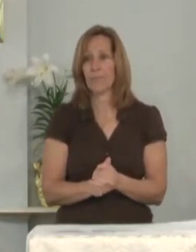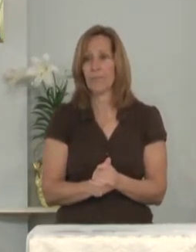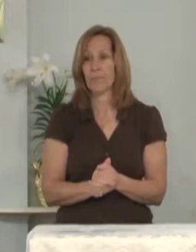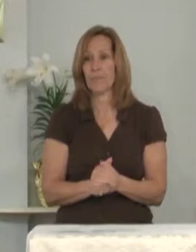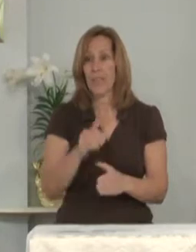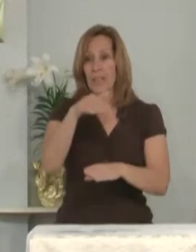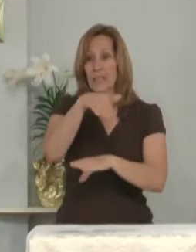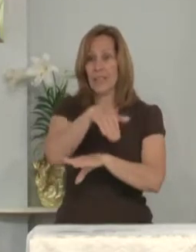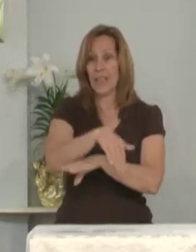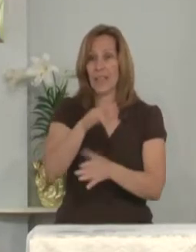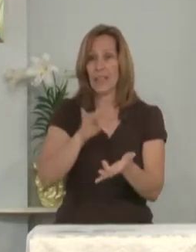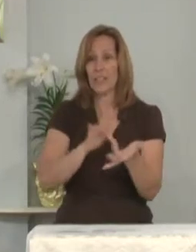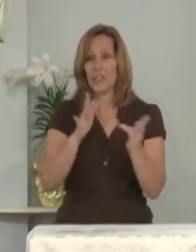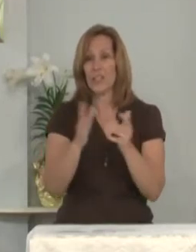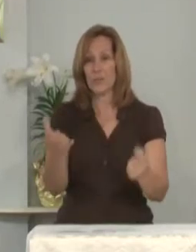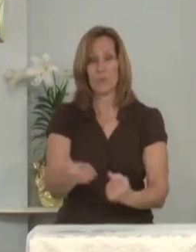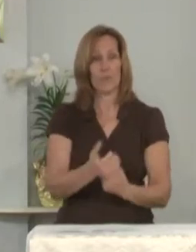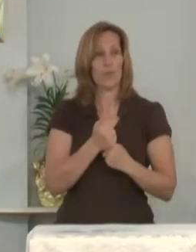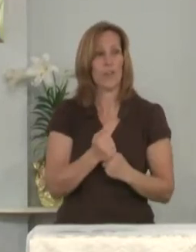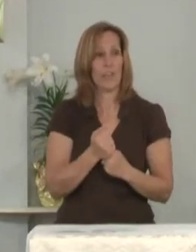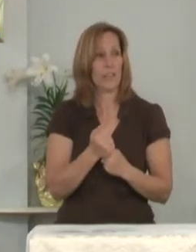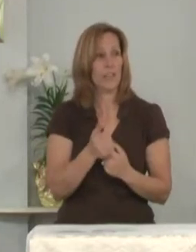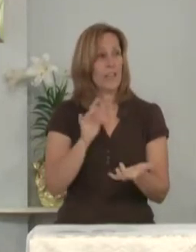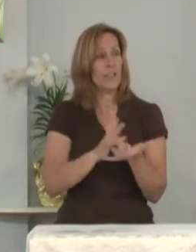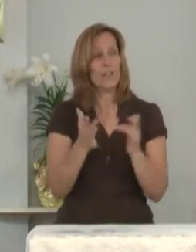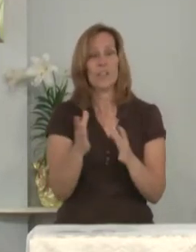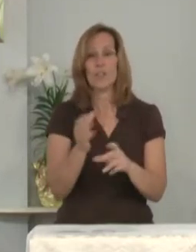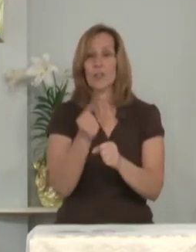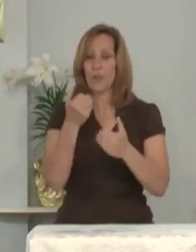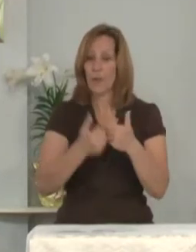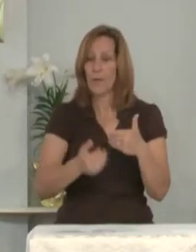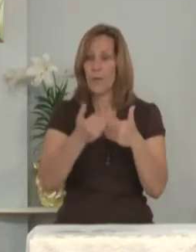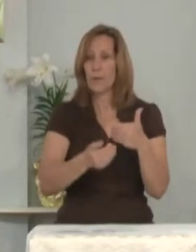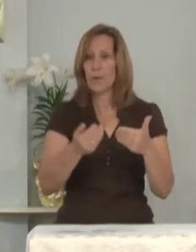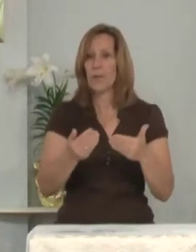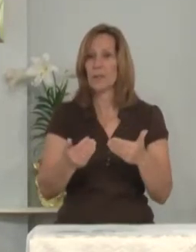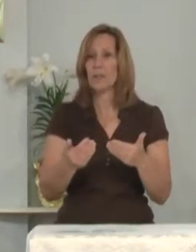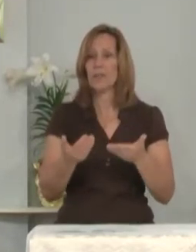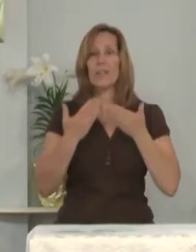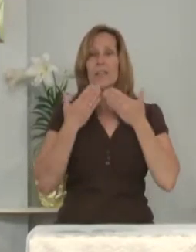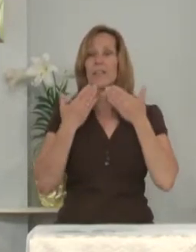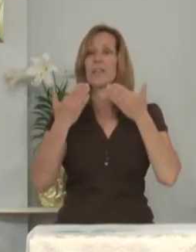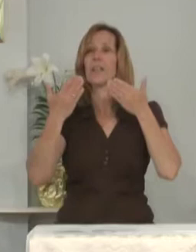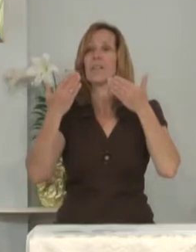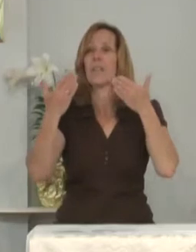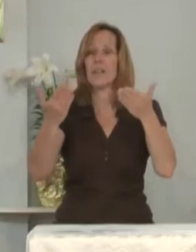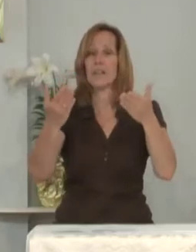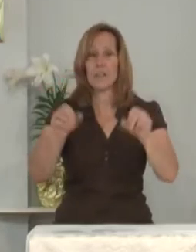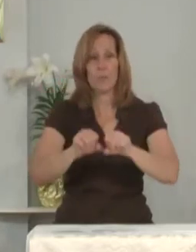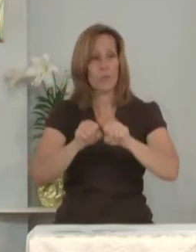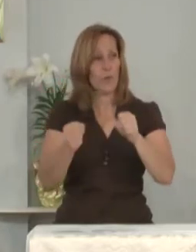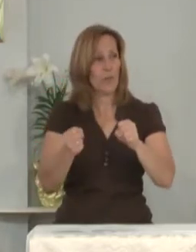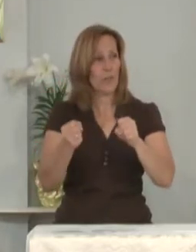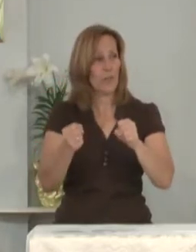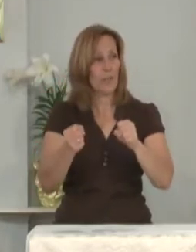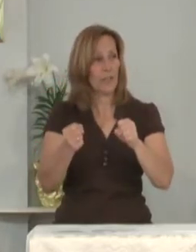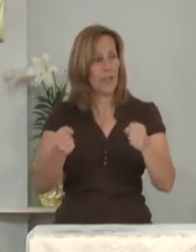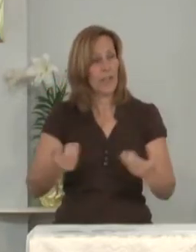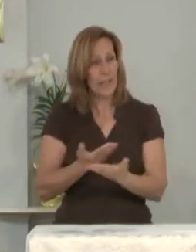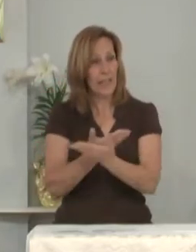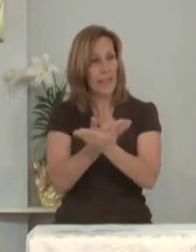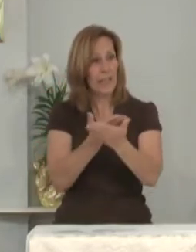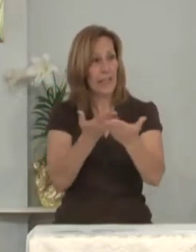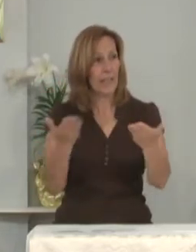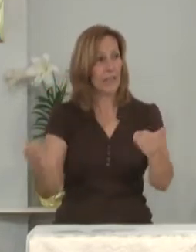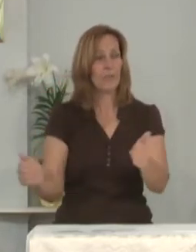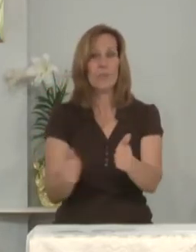In the night in which he was betrayed, our Lord Jesus took bread, gave thanks, broke it, and